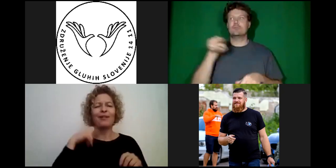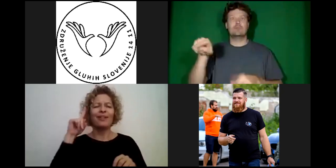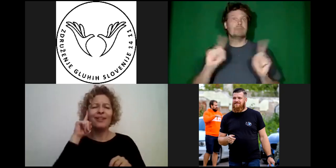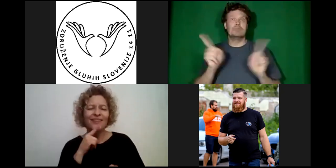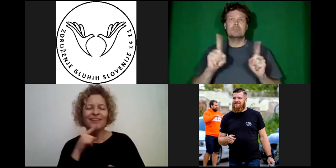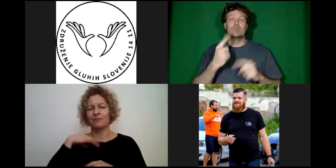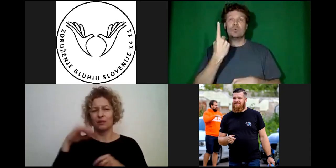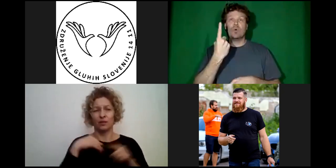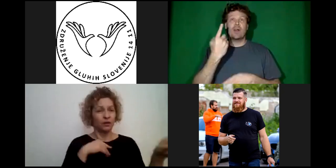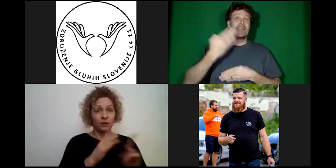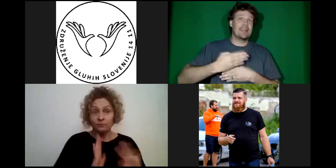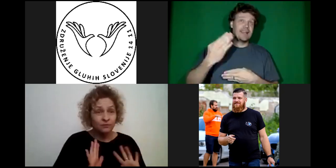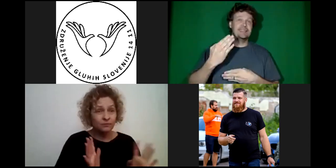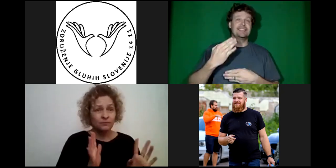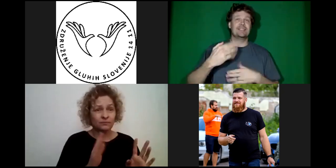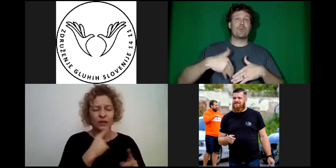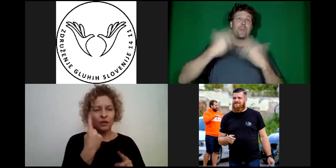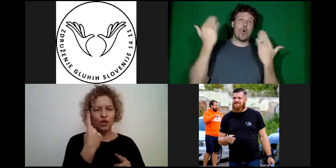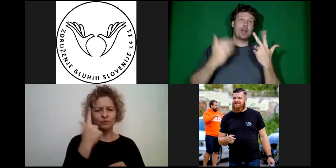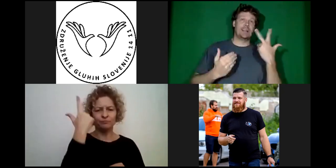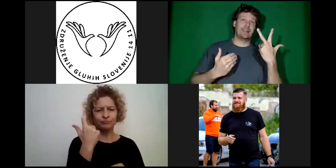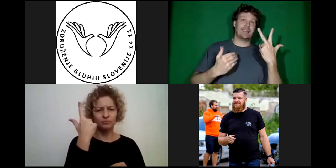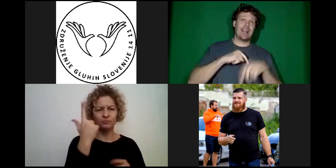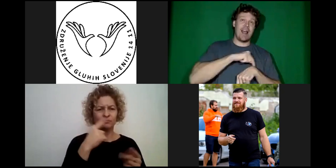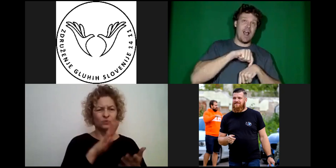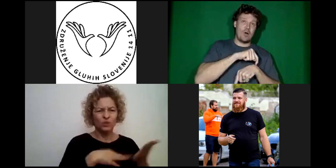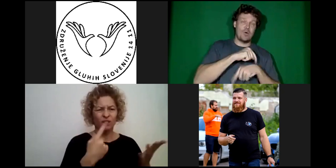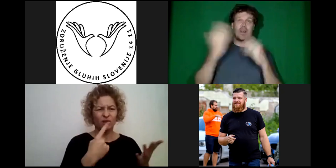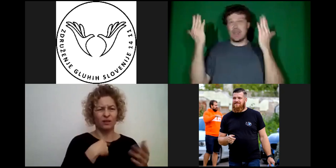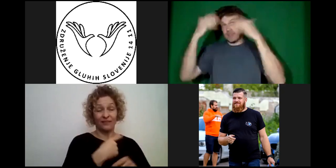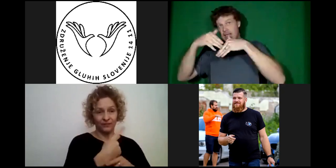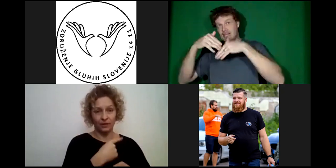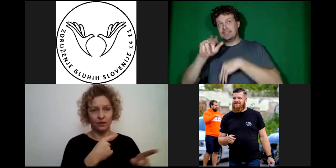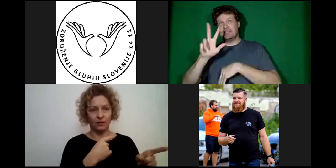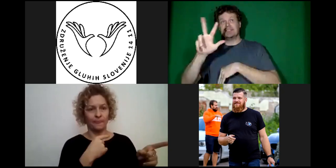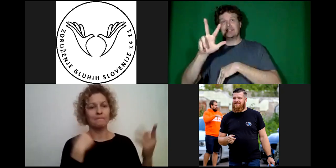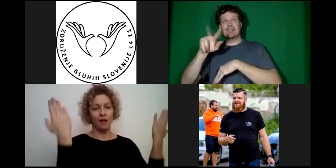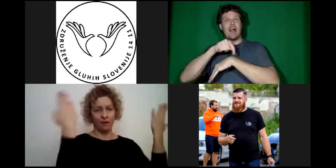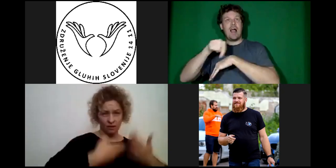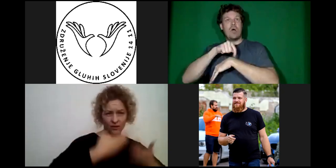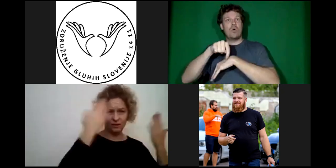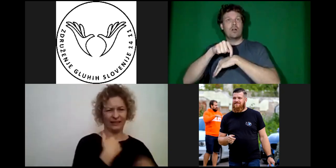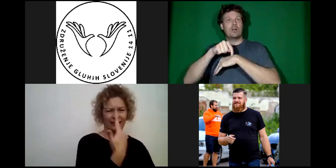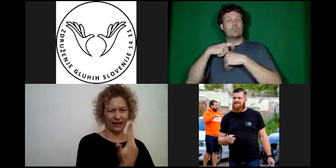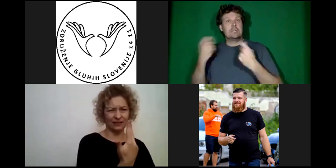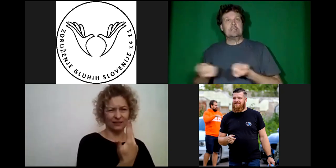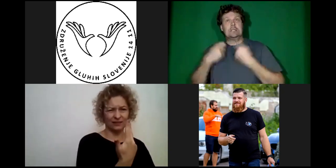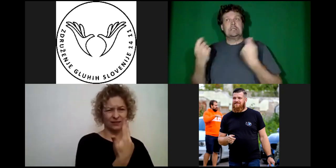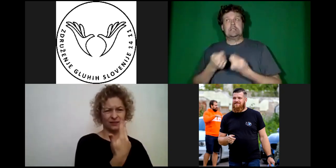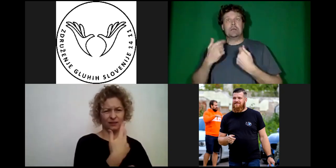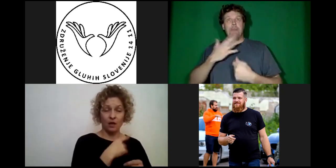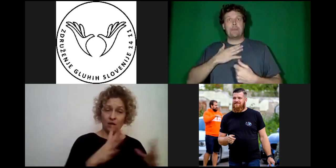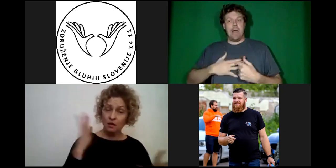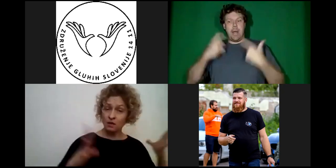more. In the deaf team, we practiced maybe 2 days a week. This was totally different. 3 hours